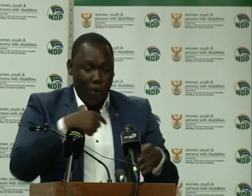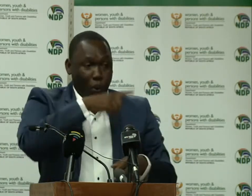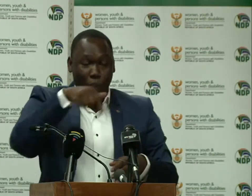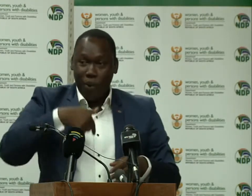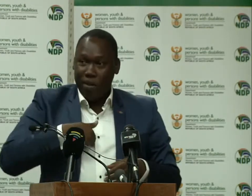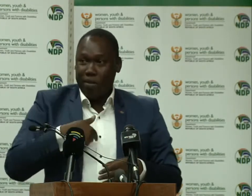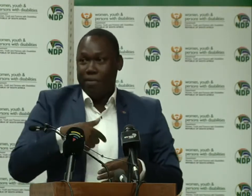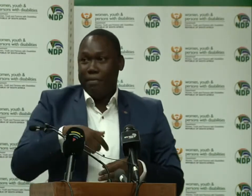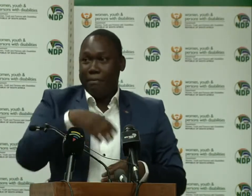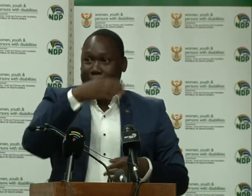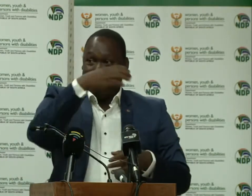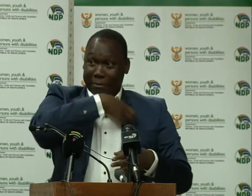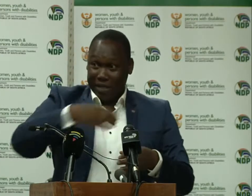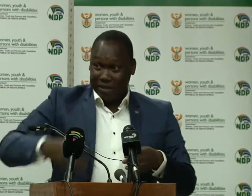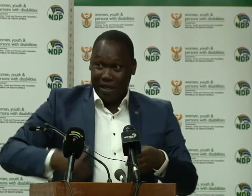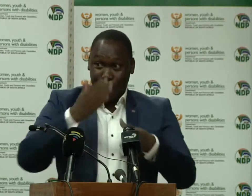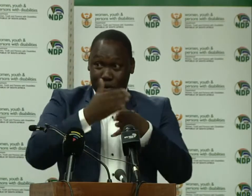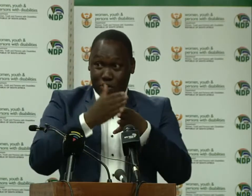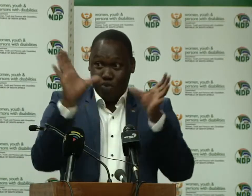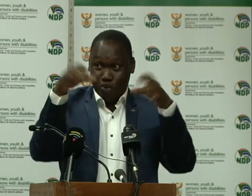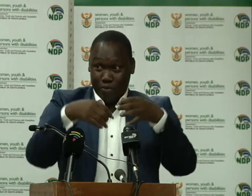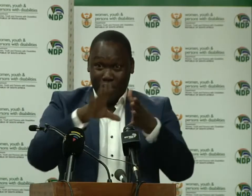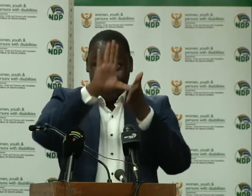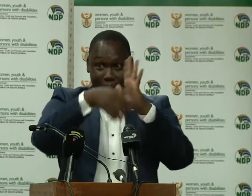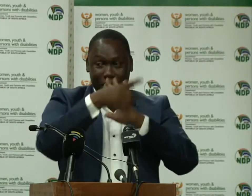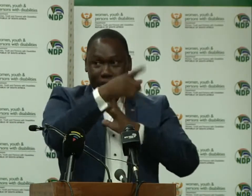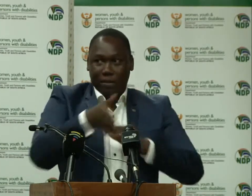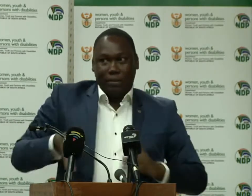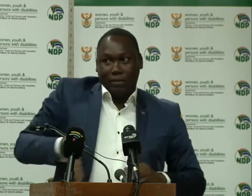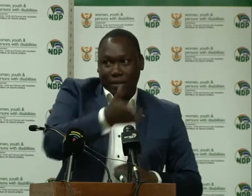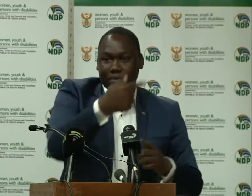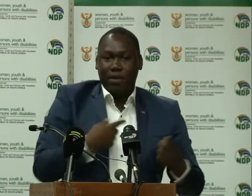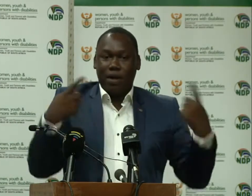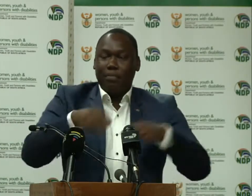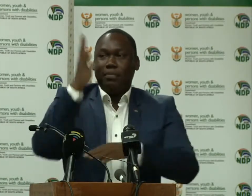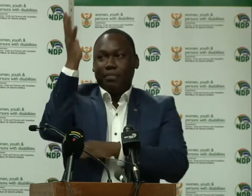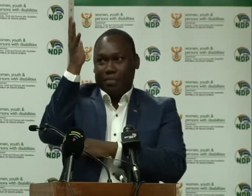to show my support for the 2020 Disability Month.